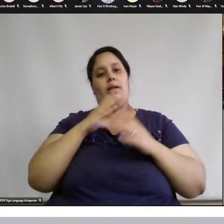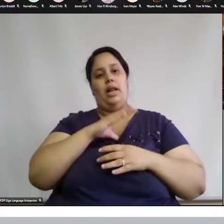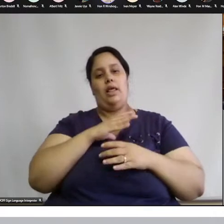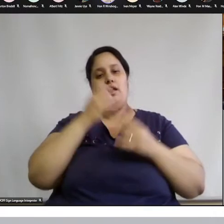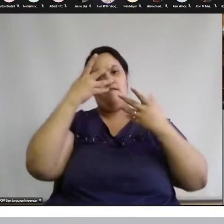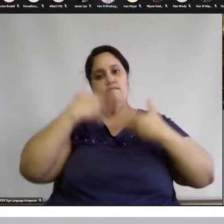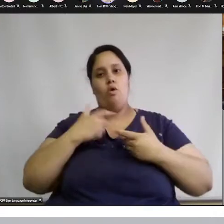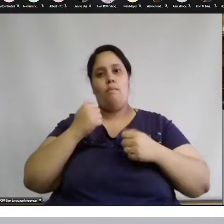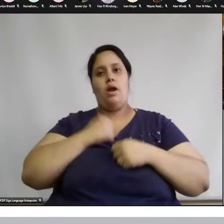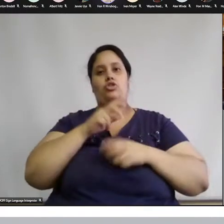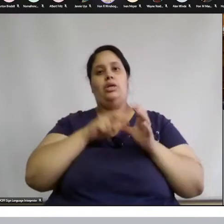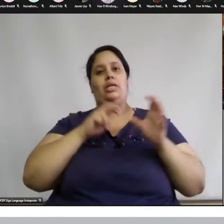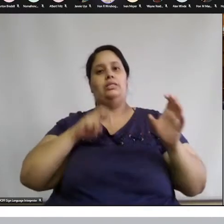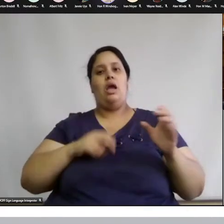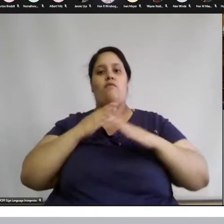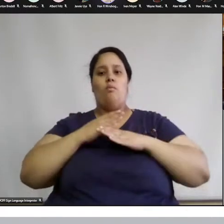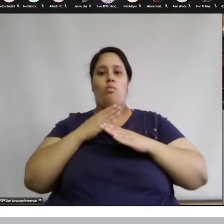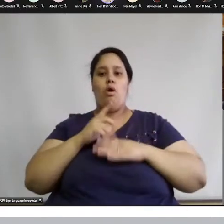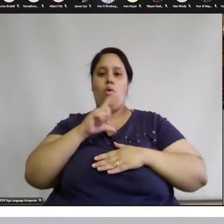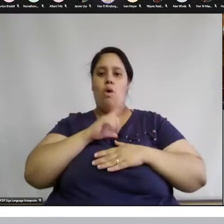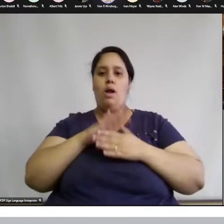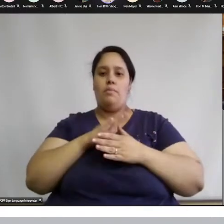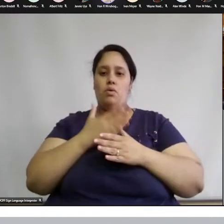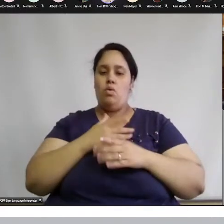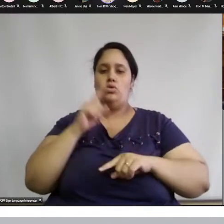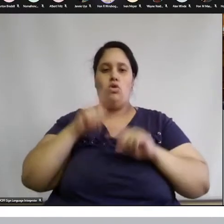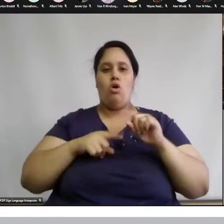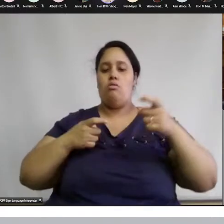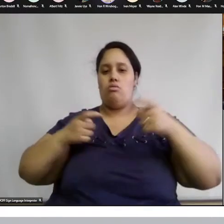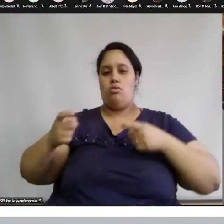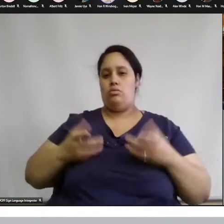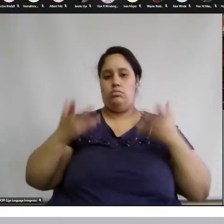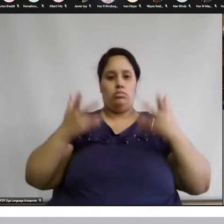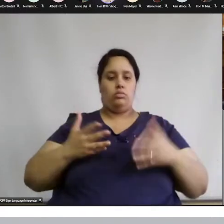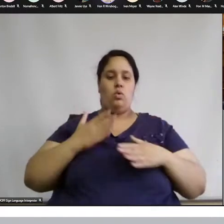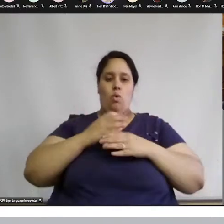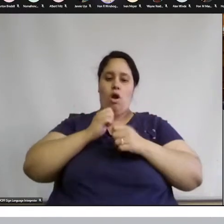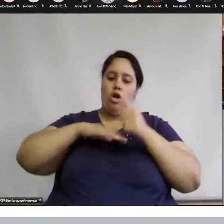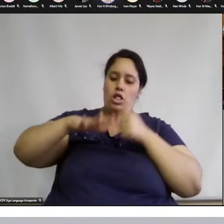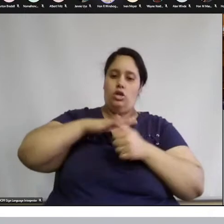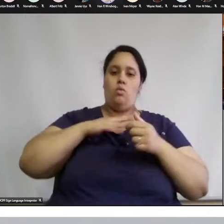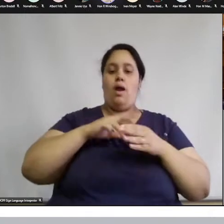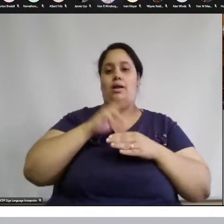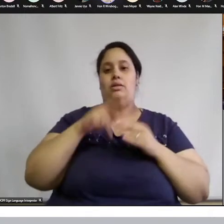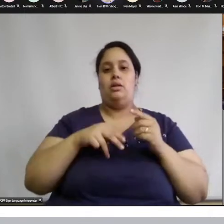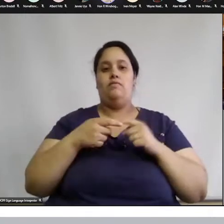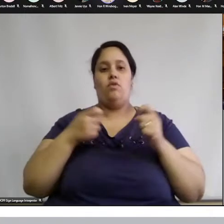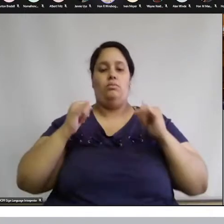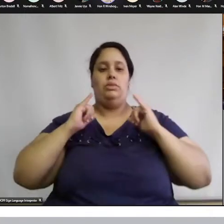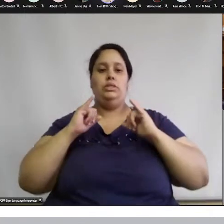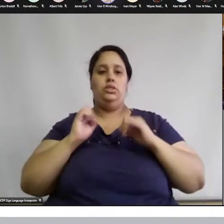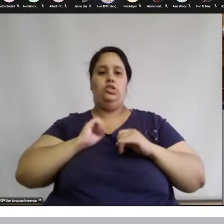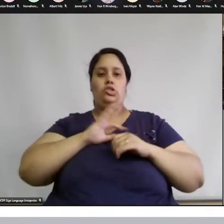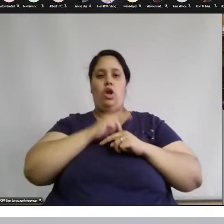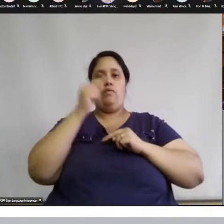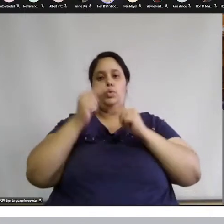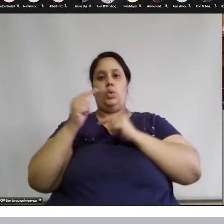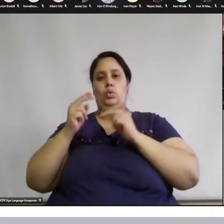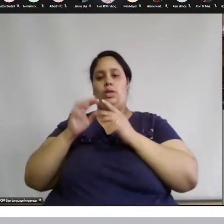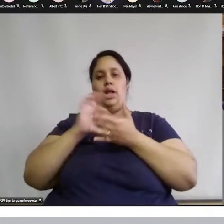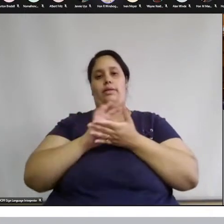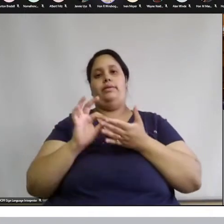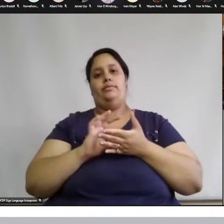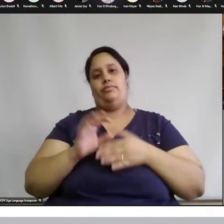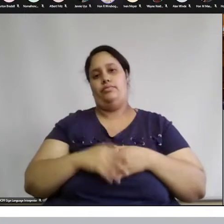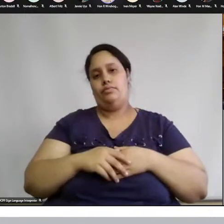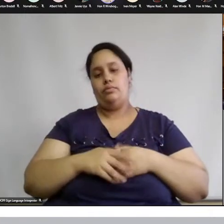she has resigned from work due to unbearable working conditions as a result of dire staff shortage at the clinic?